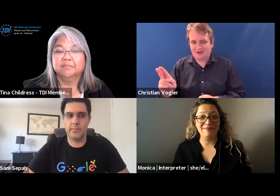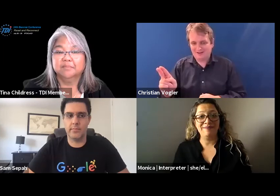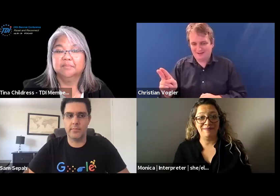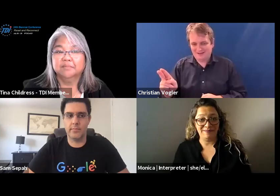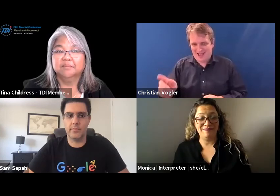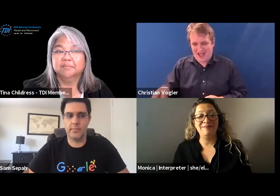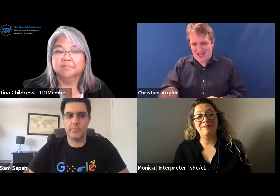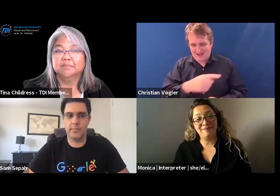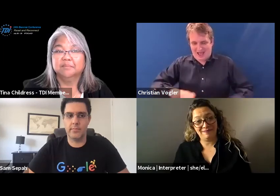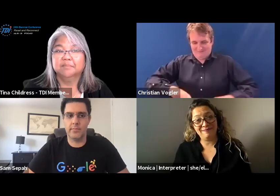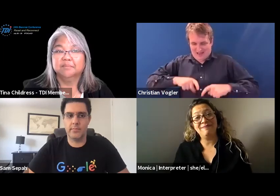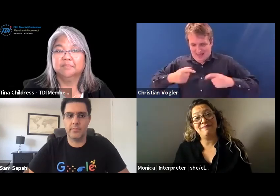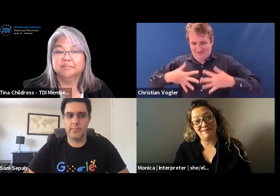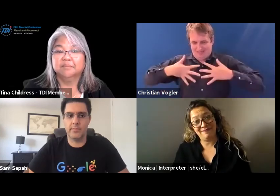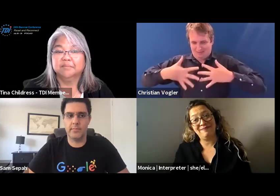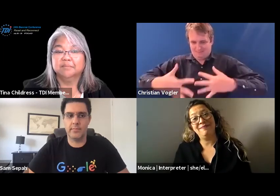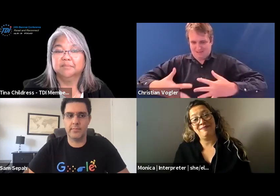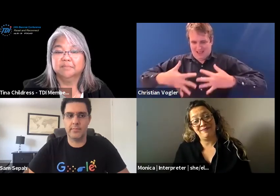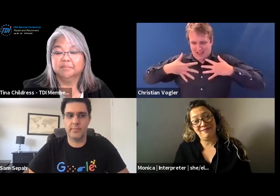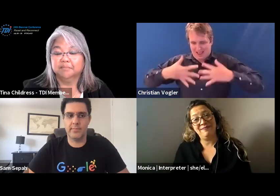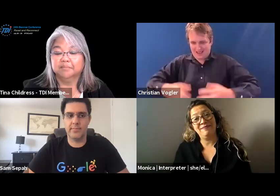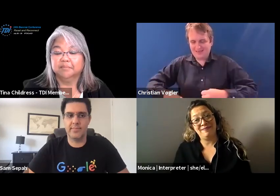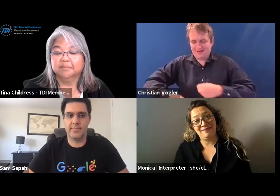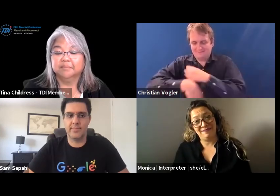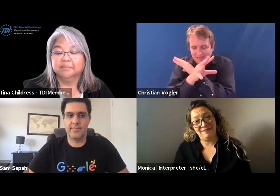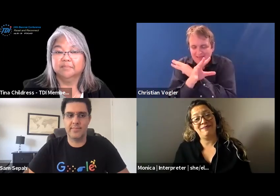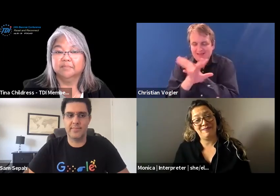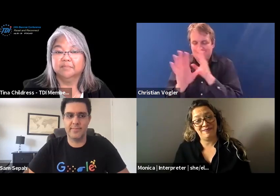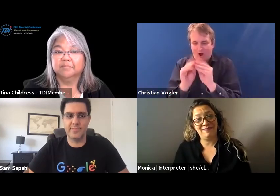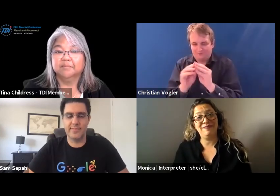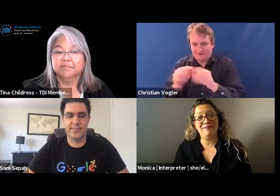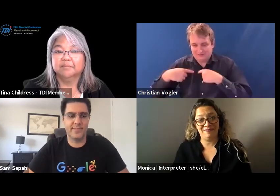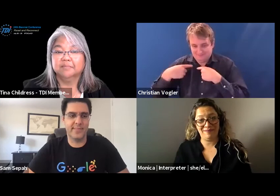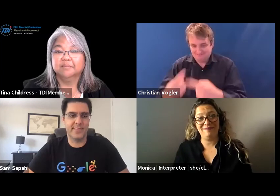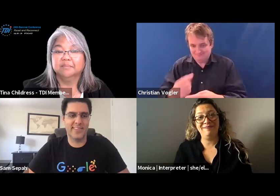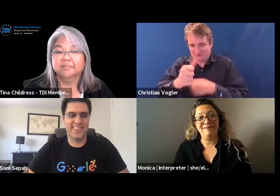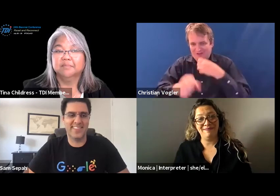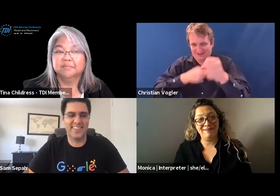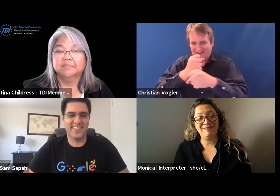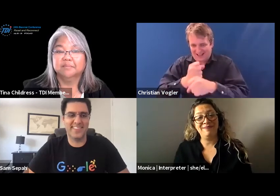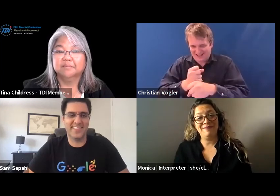on communication technology for deaf and hard of hearing.